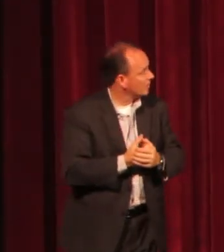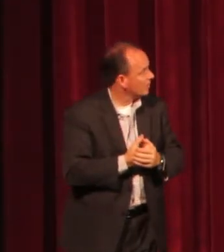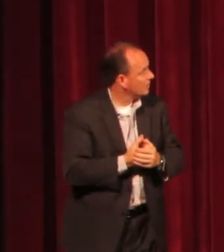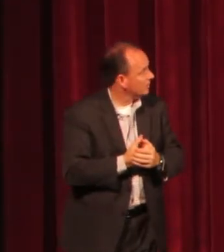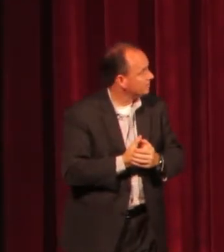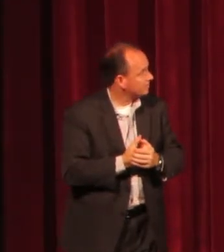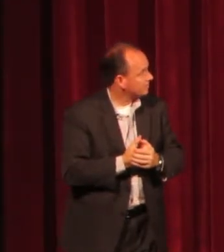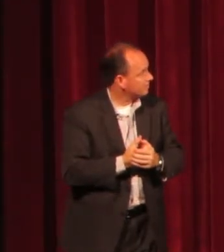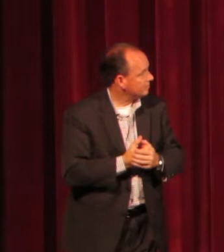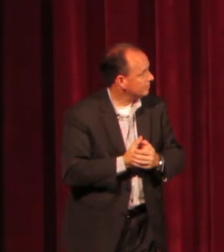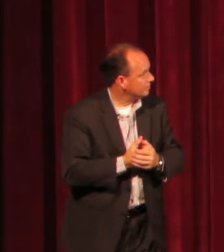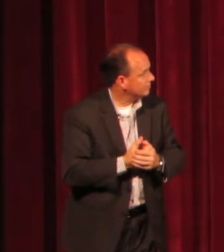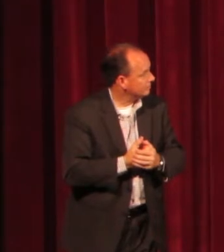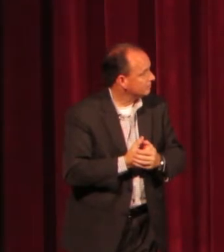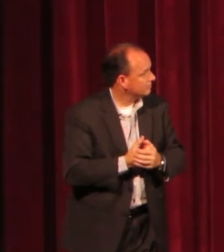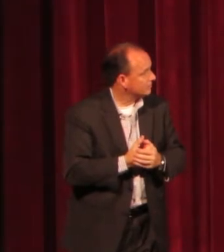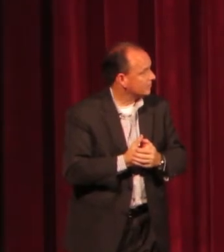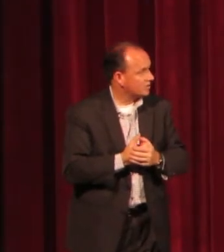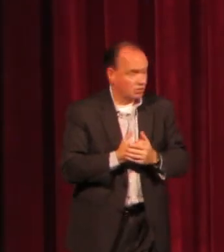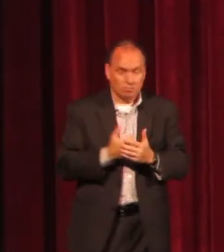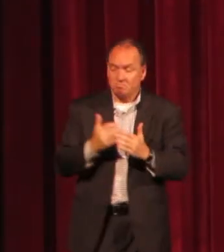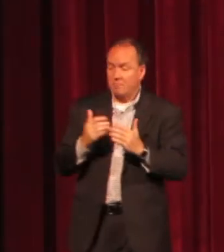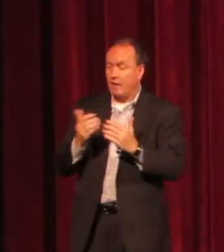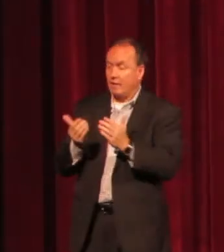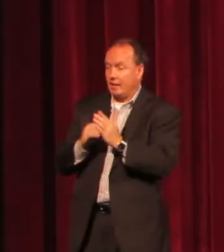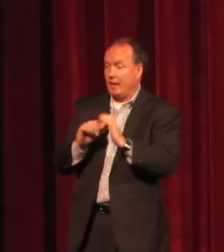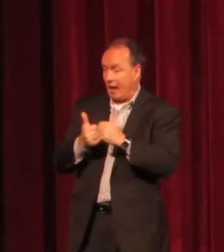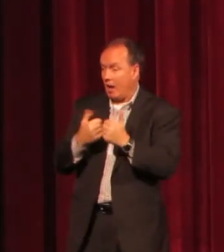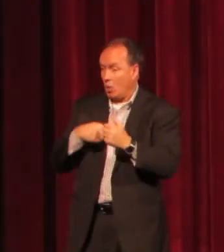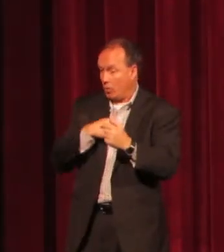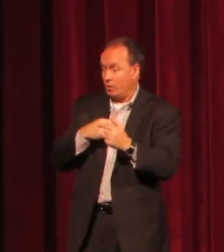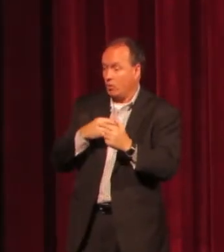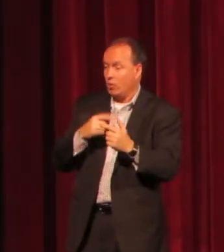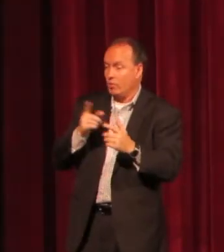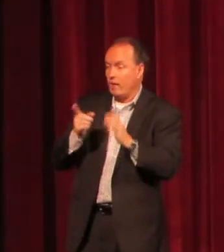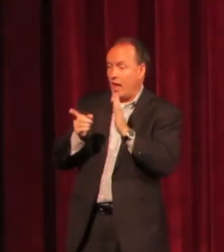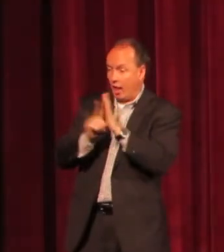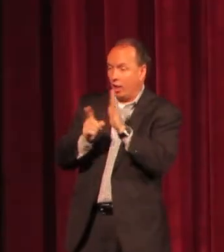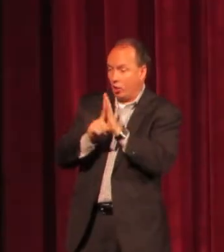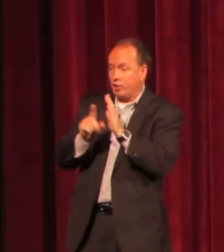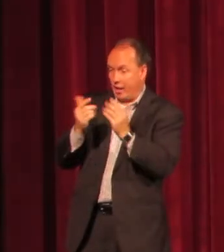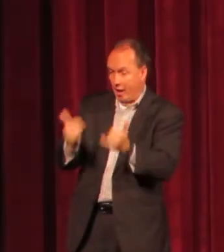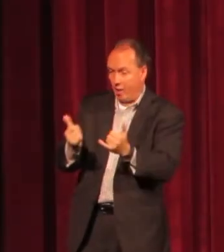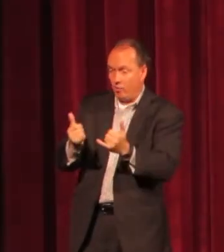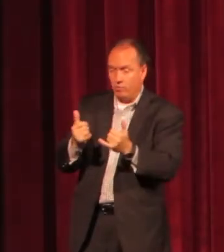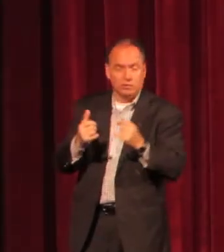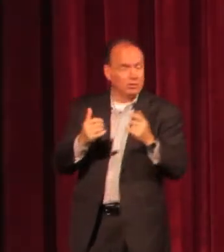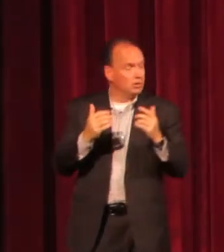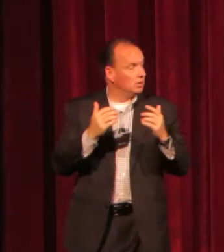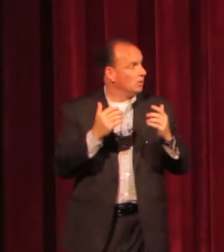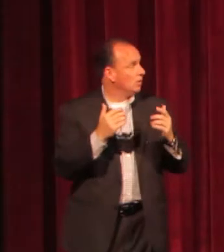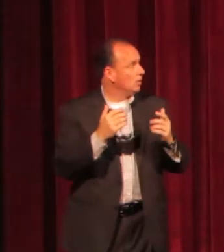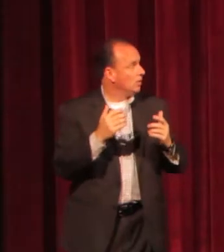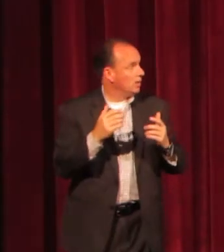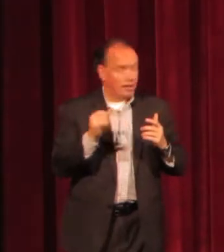Some of those ways that the communication and the information would go out to you would be through that alert now. So like I